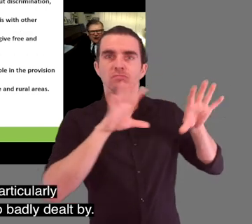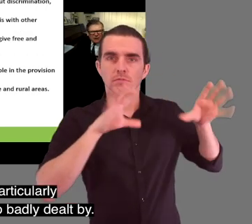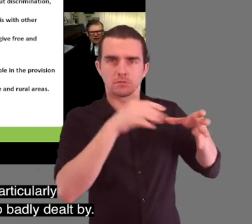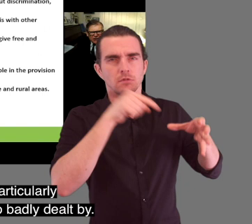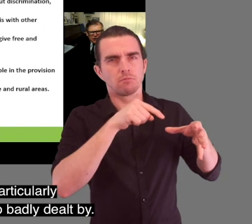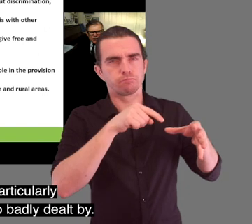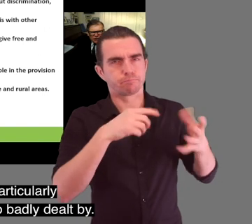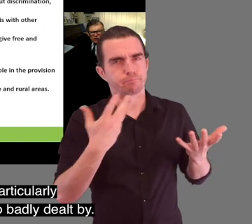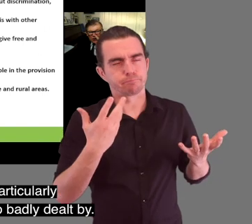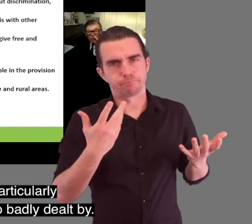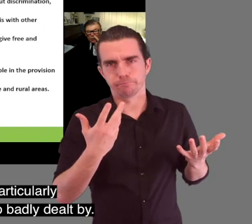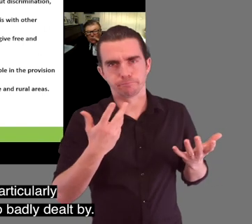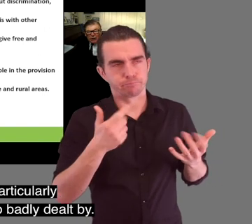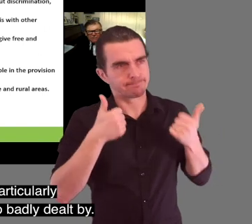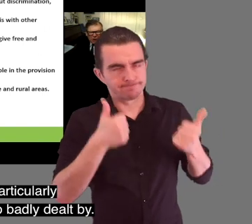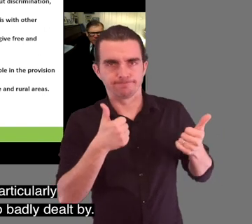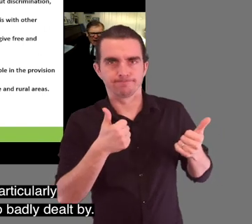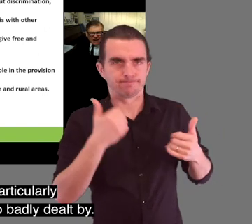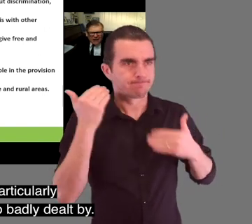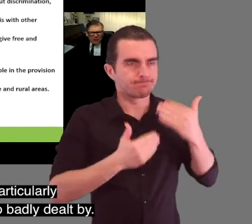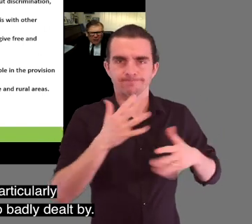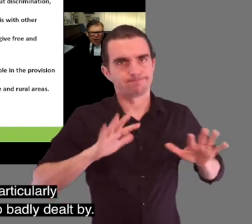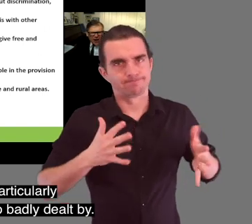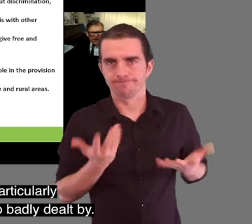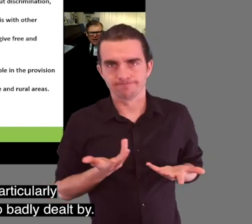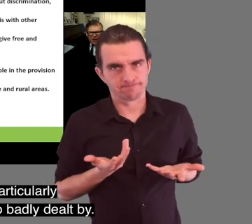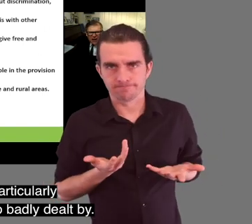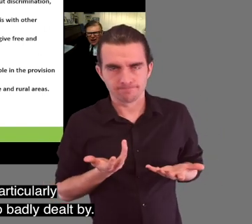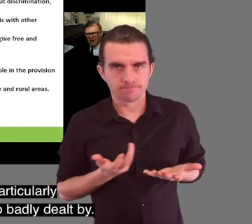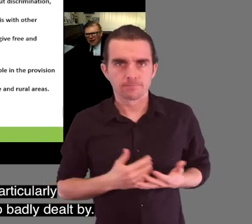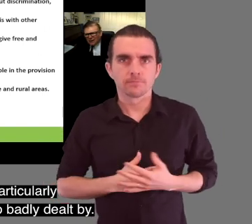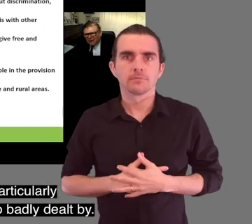particularly those in institutions who were so badly dealt by.